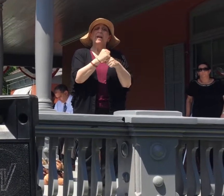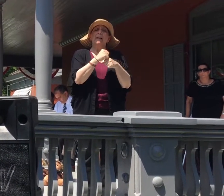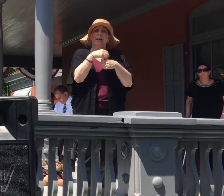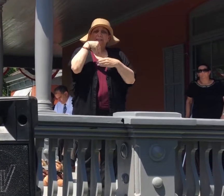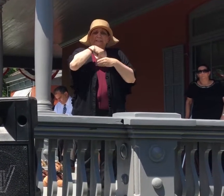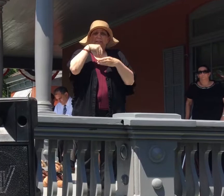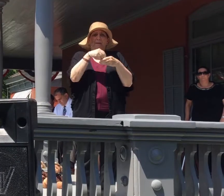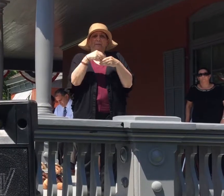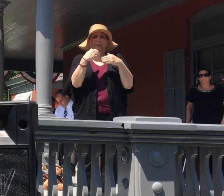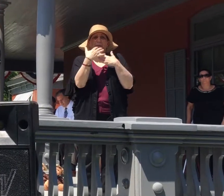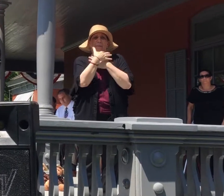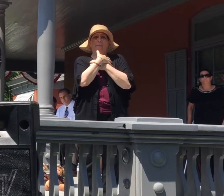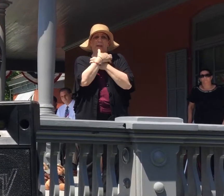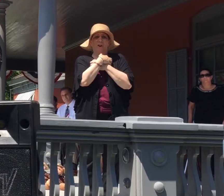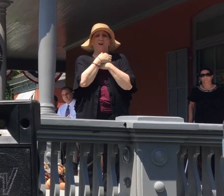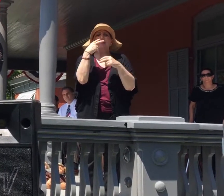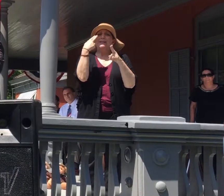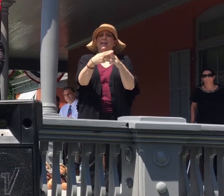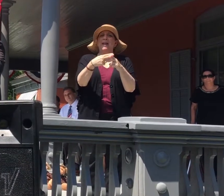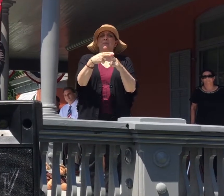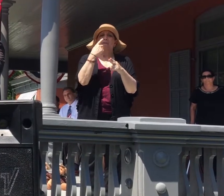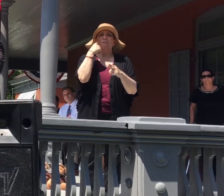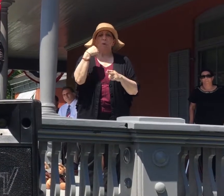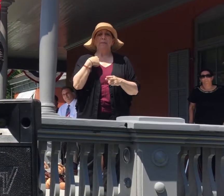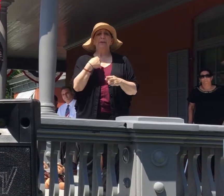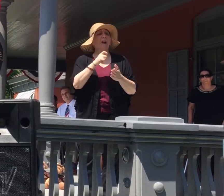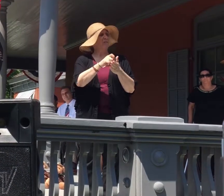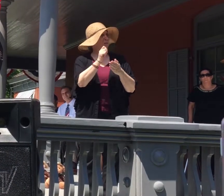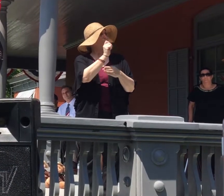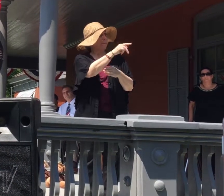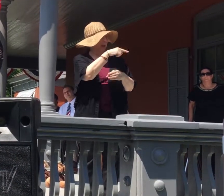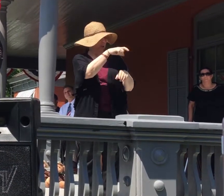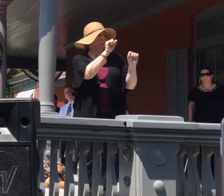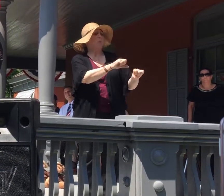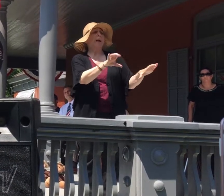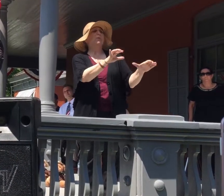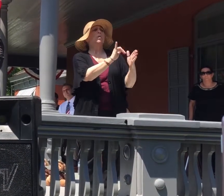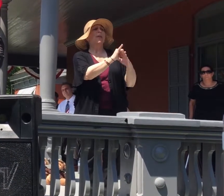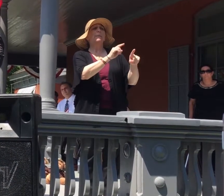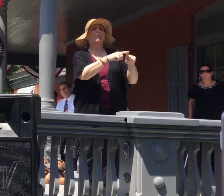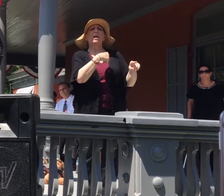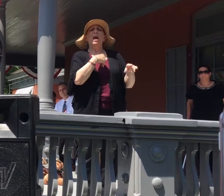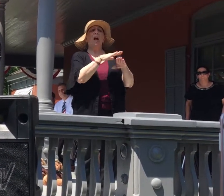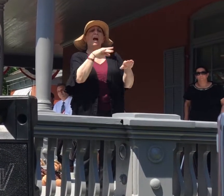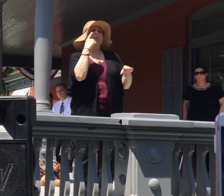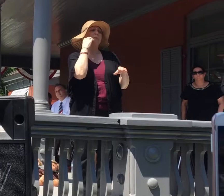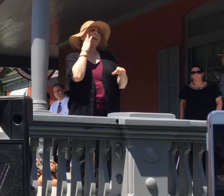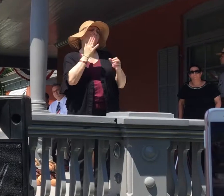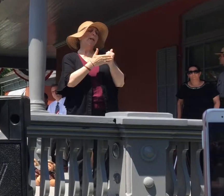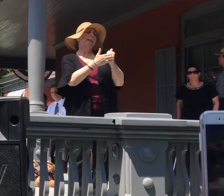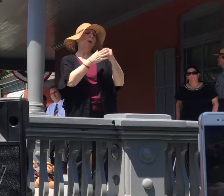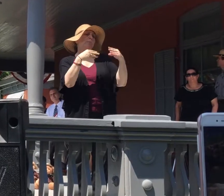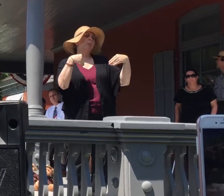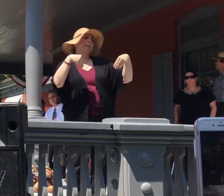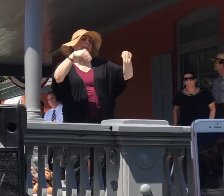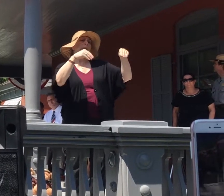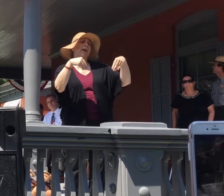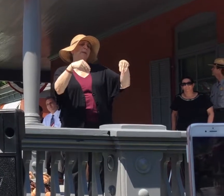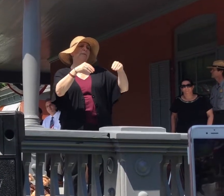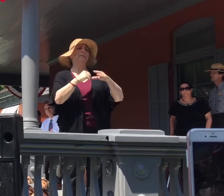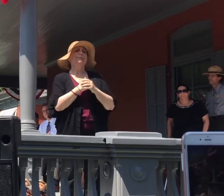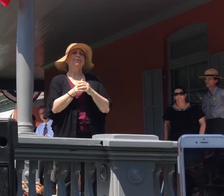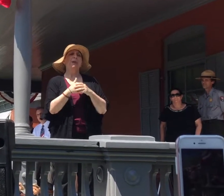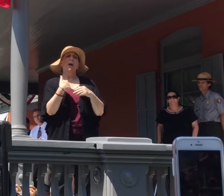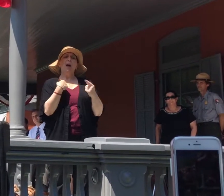bear and to name it after me. I wrote back, I said, you may go ahead and do so, but I don't think it will help your sales very much at